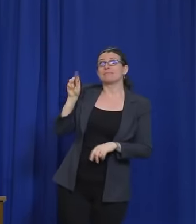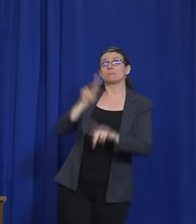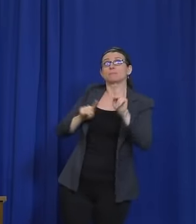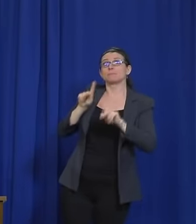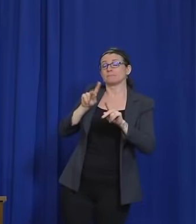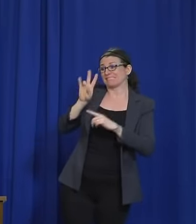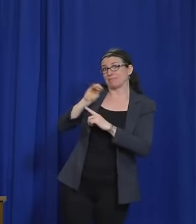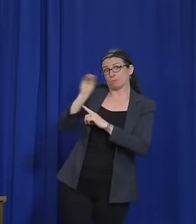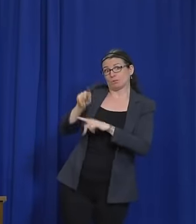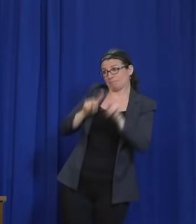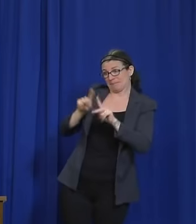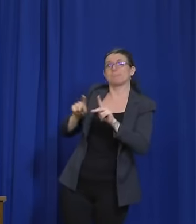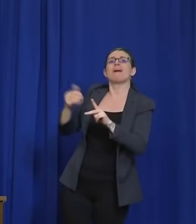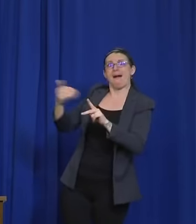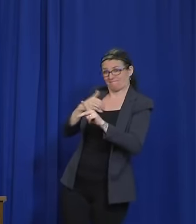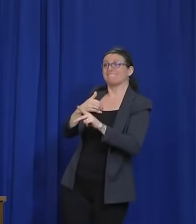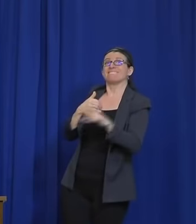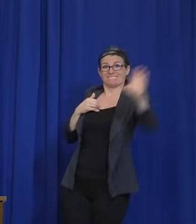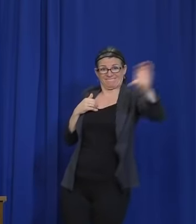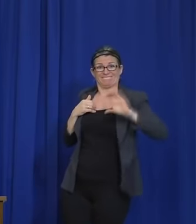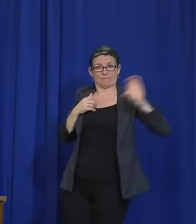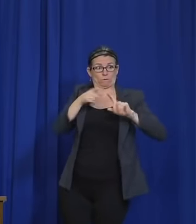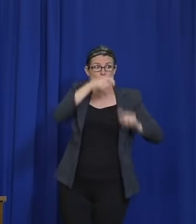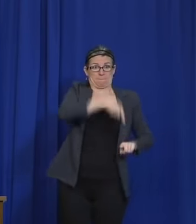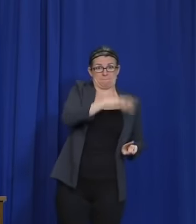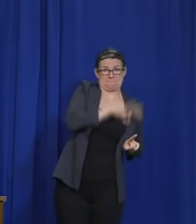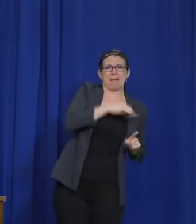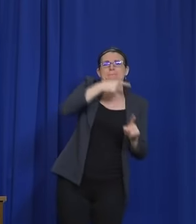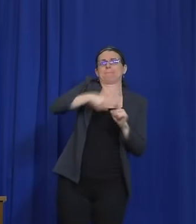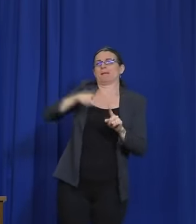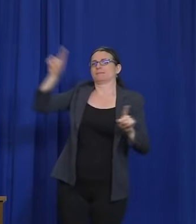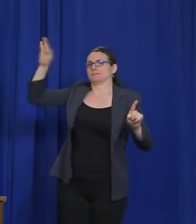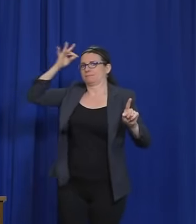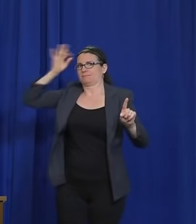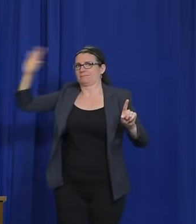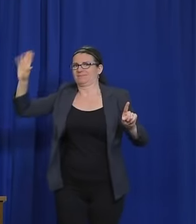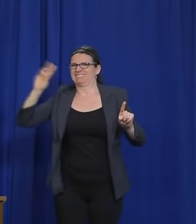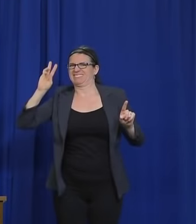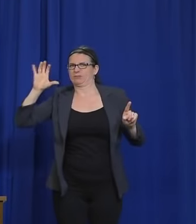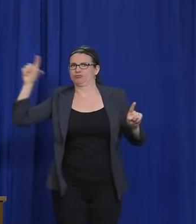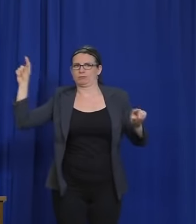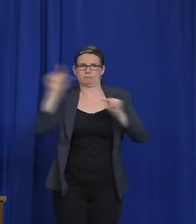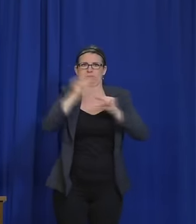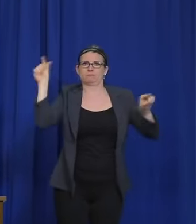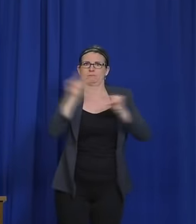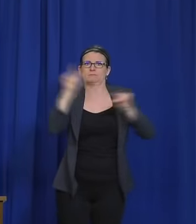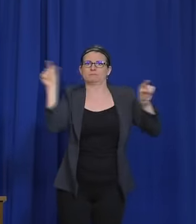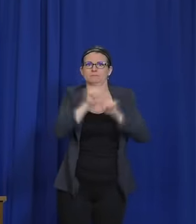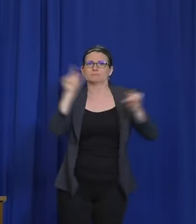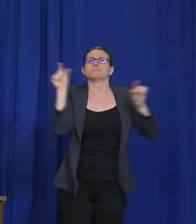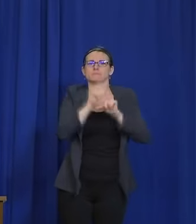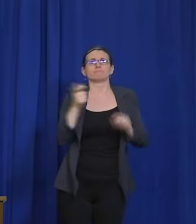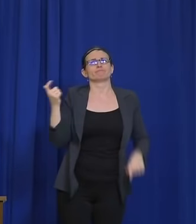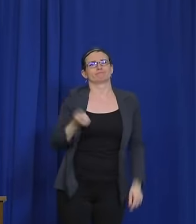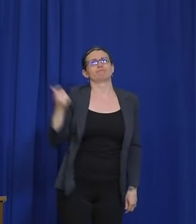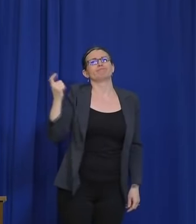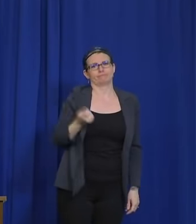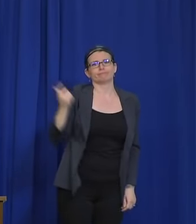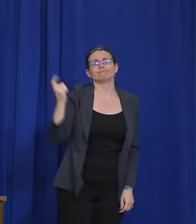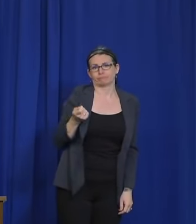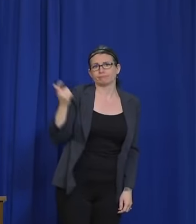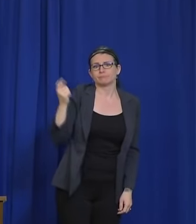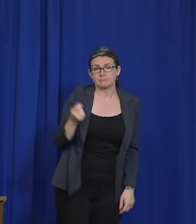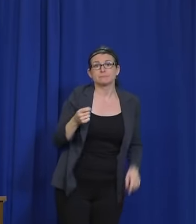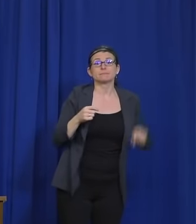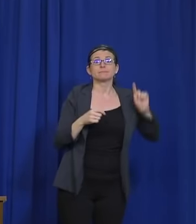The Maine Department of Labor has added more than 100 staff and has paid out over $200 million